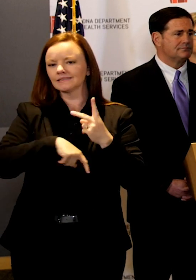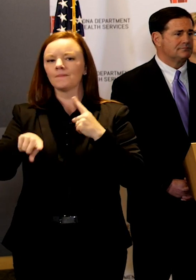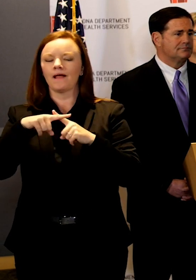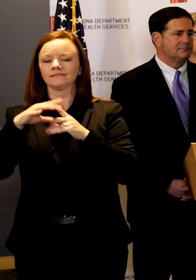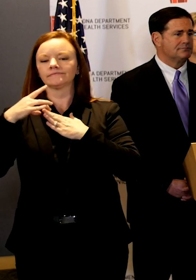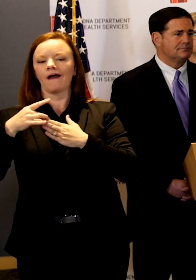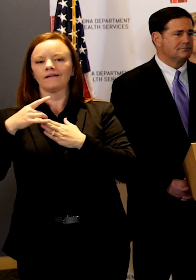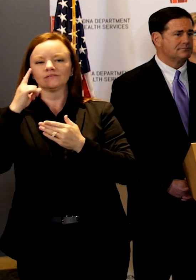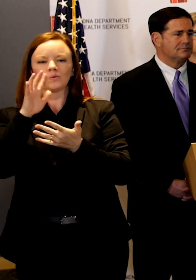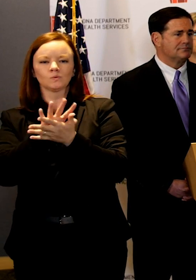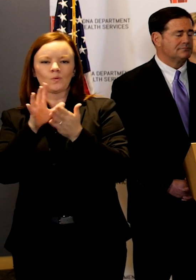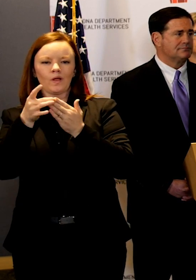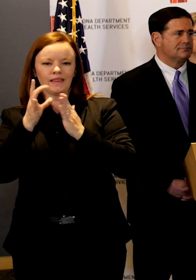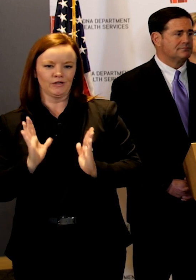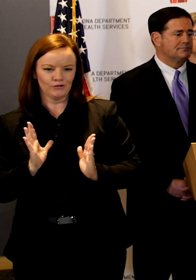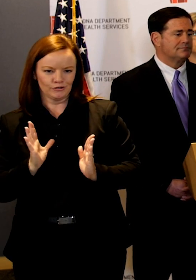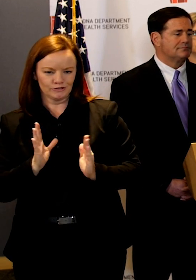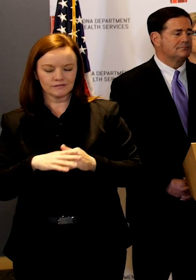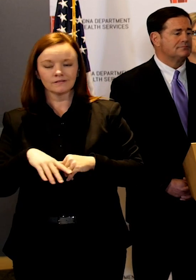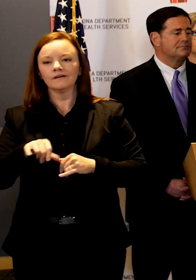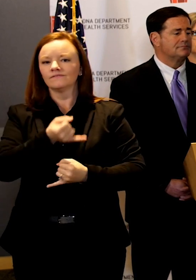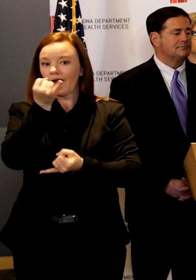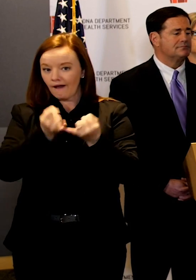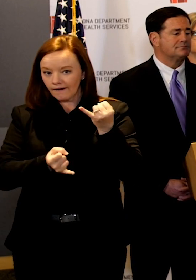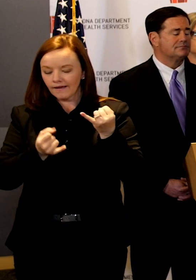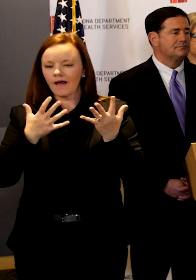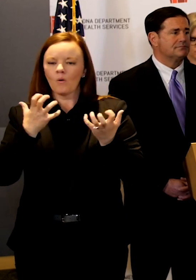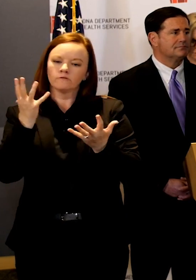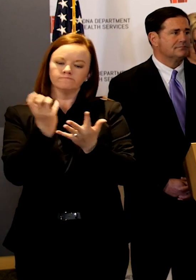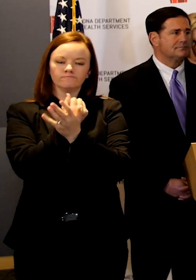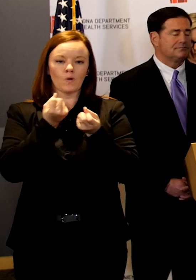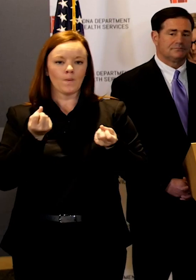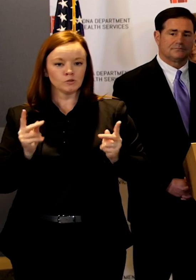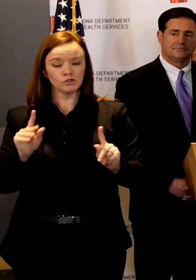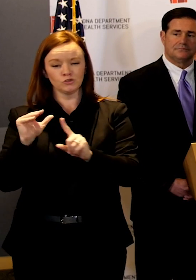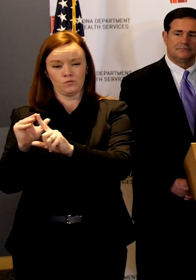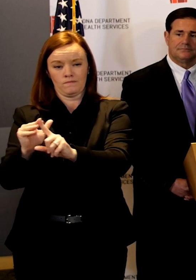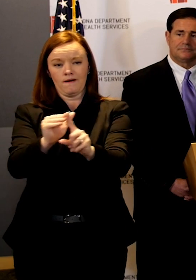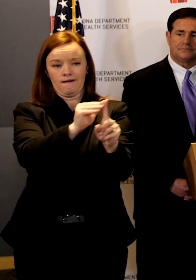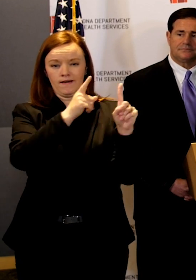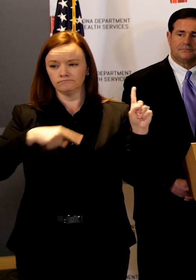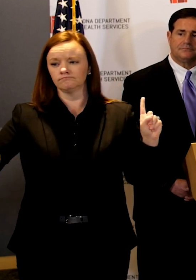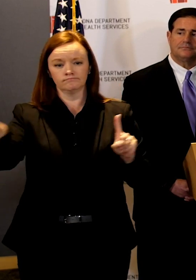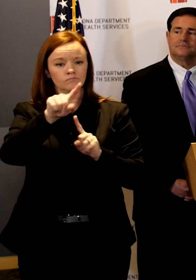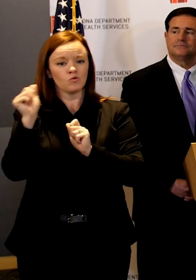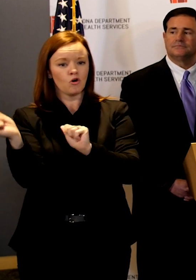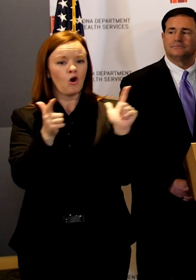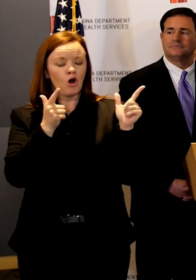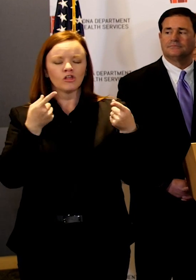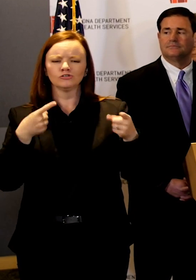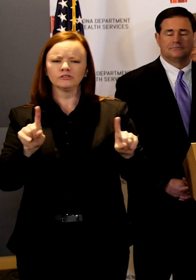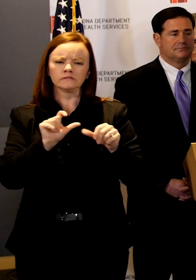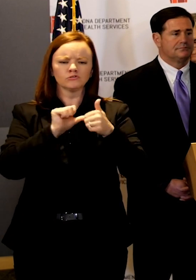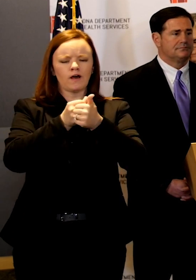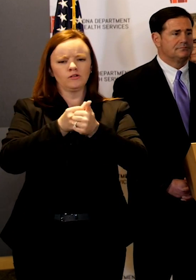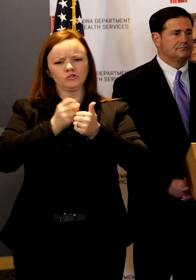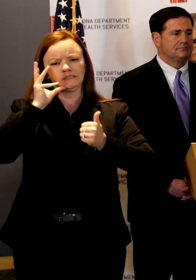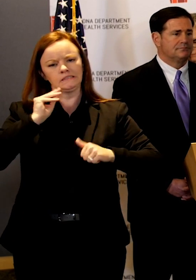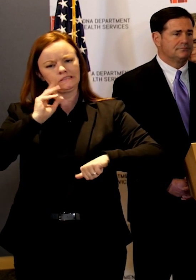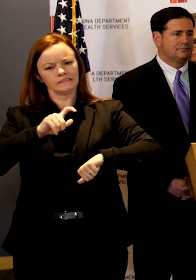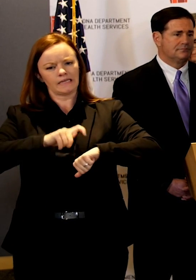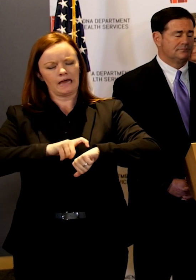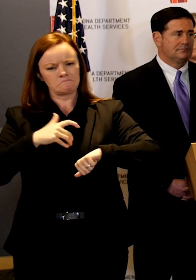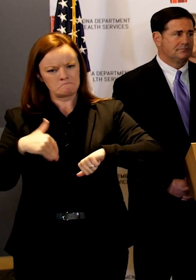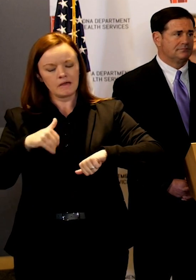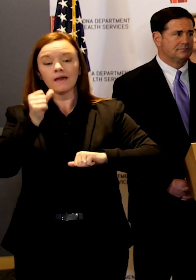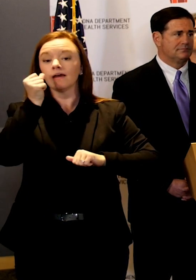leaders. Finally, I'd like to take this opportunity to remind all of us that in these difficult times,